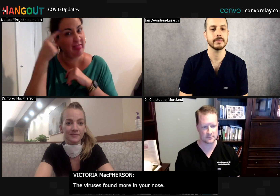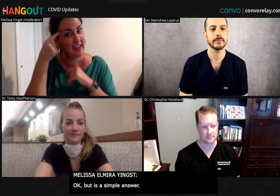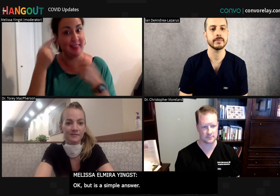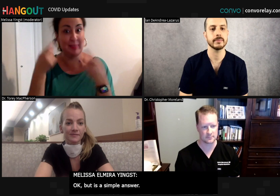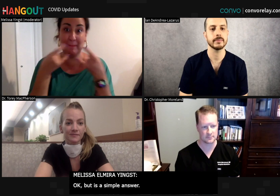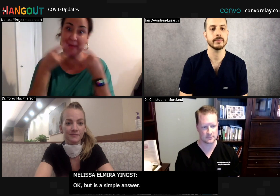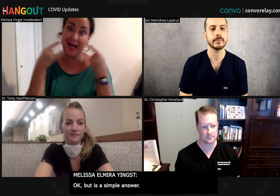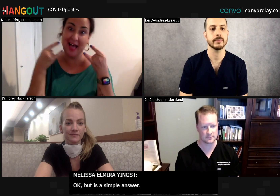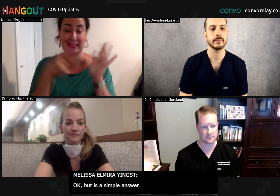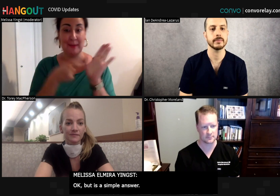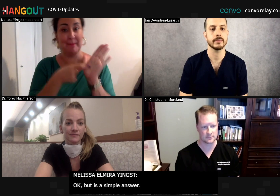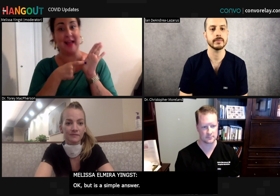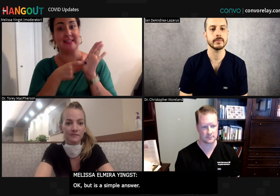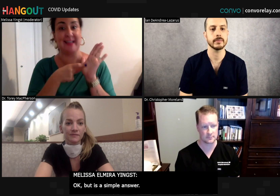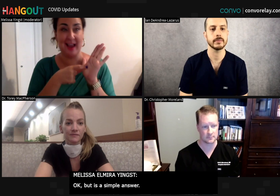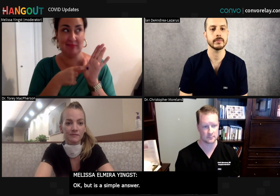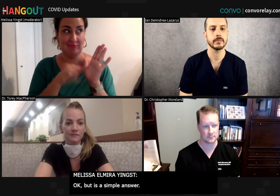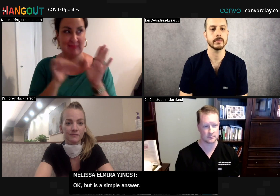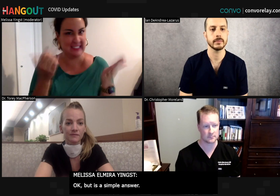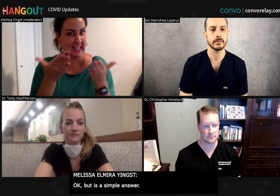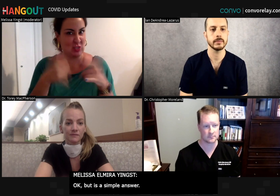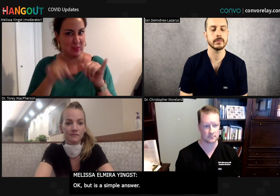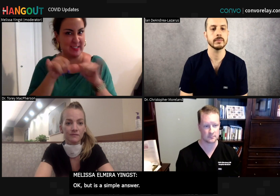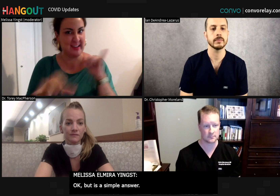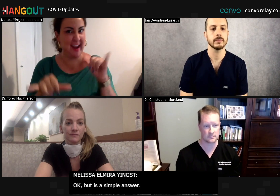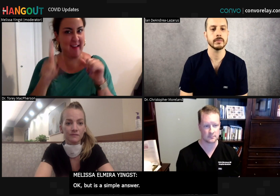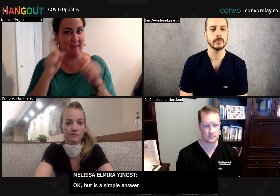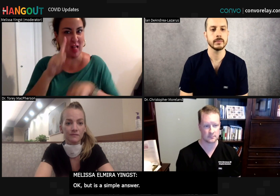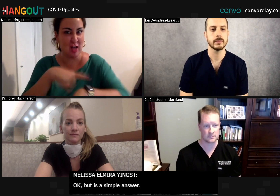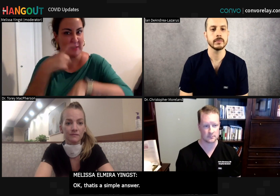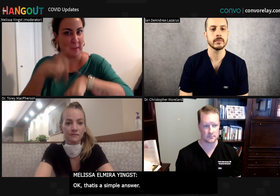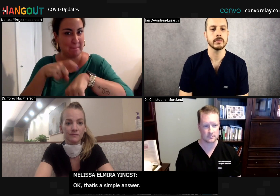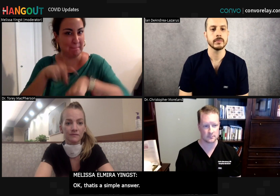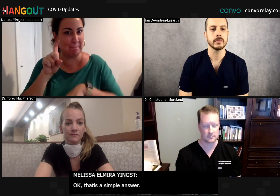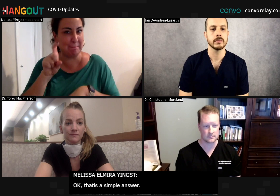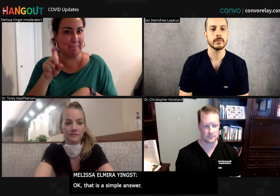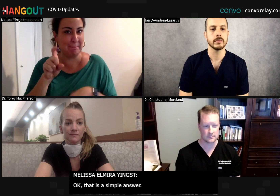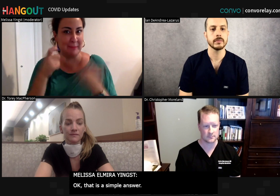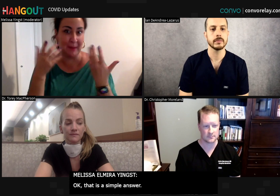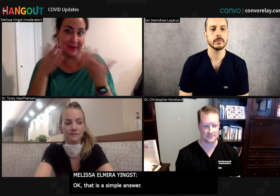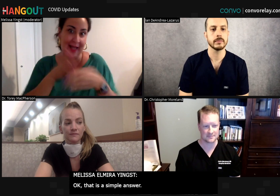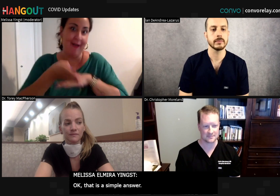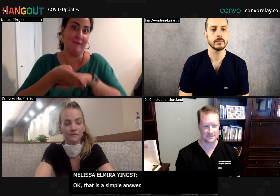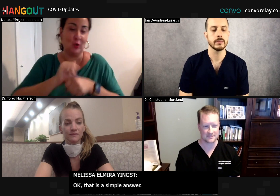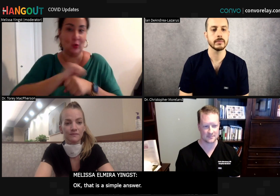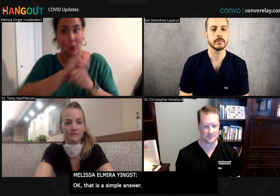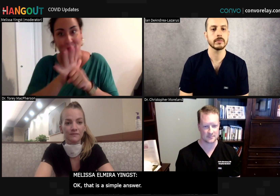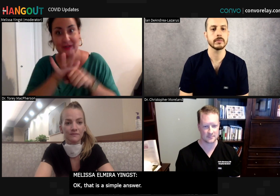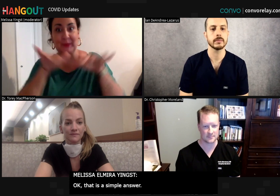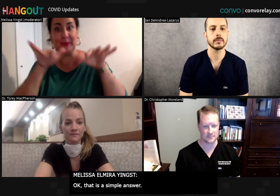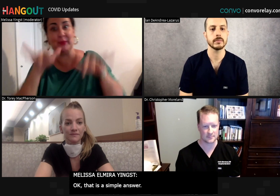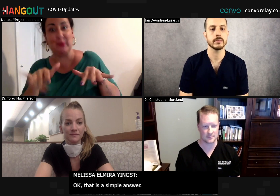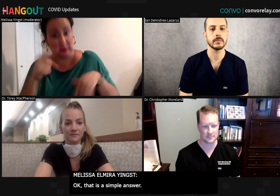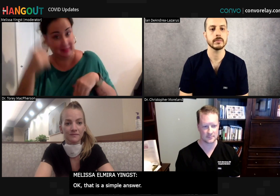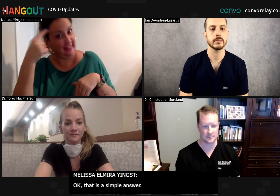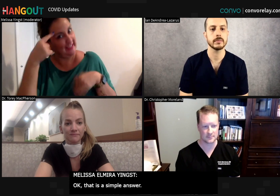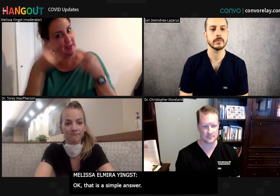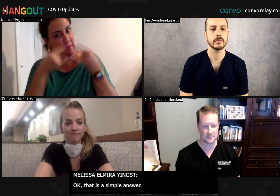Now, masks. Do you think the mask mandate is here to stay for a long time? After maybe